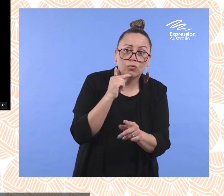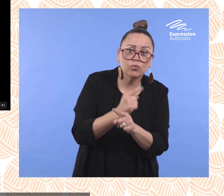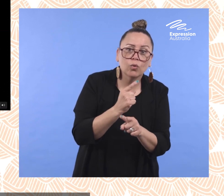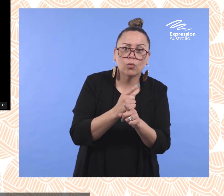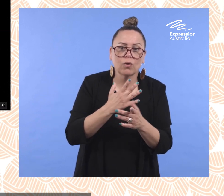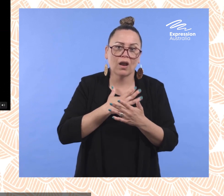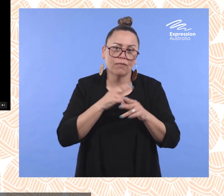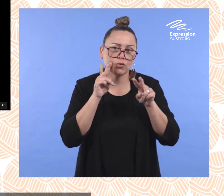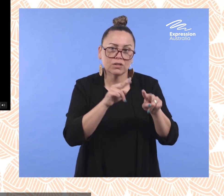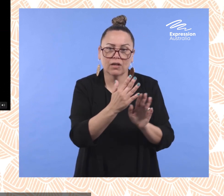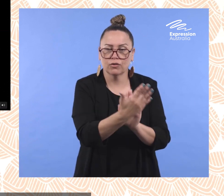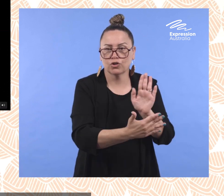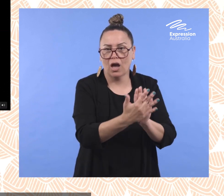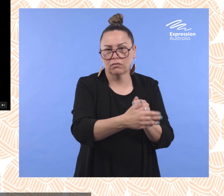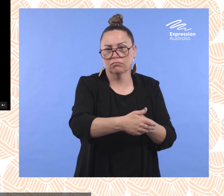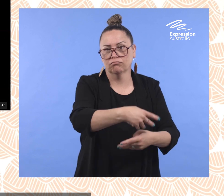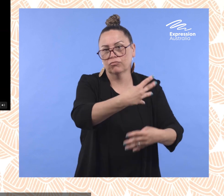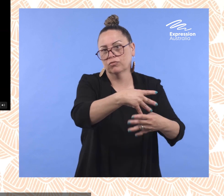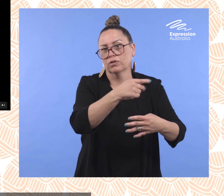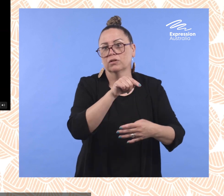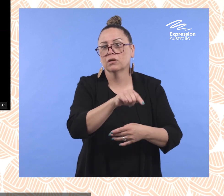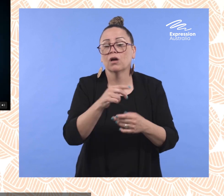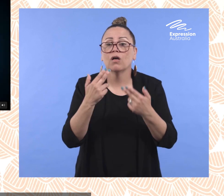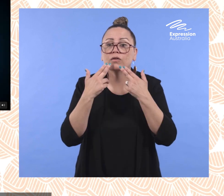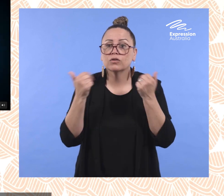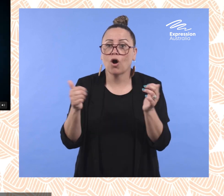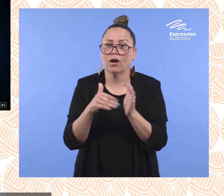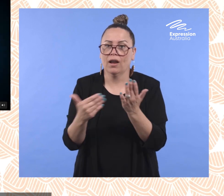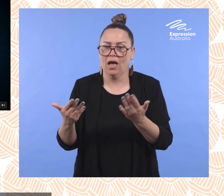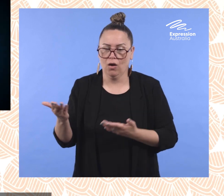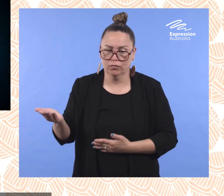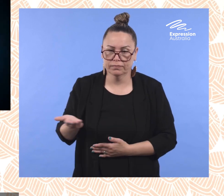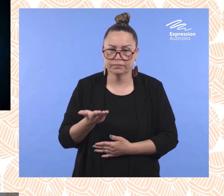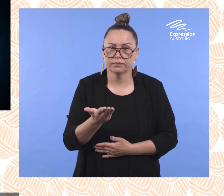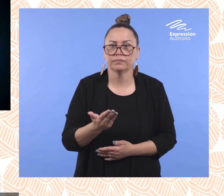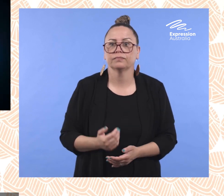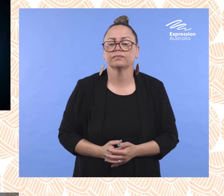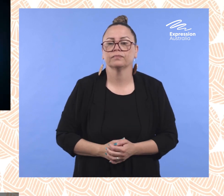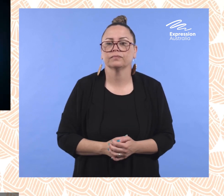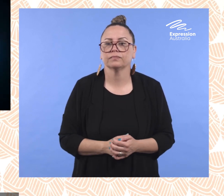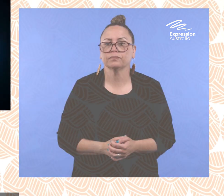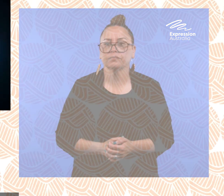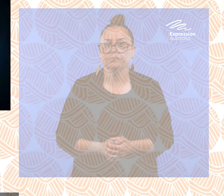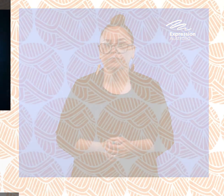in the chat as well. But I'll set this one going, Aunty Munya, while I run the polls. Okay.